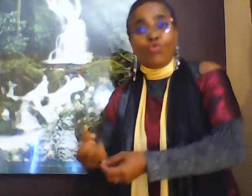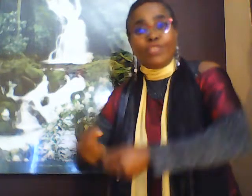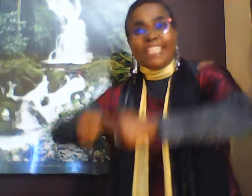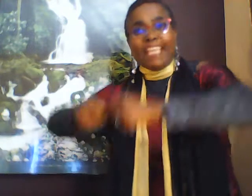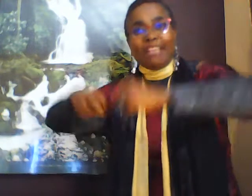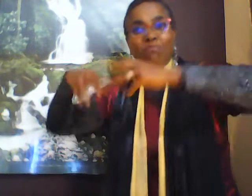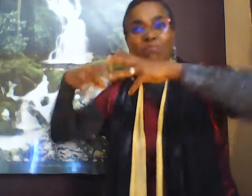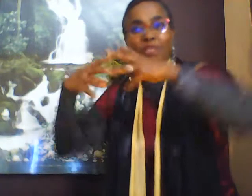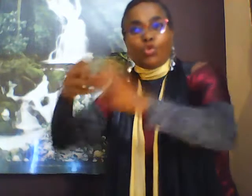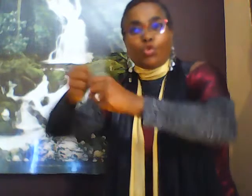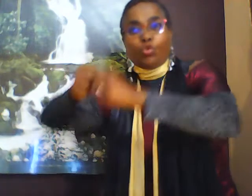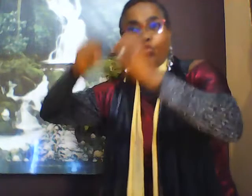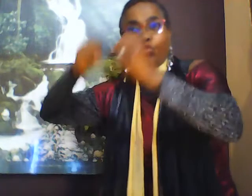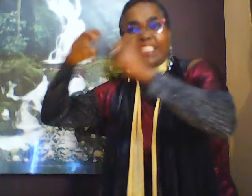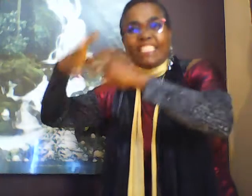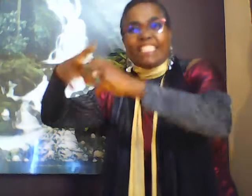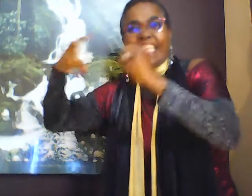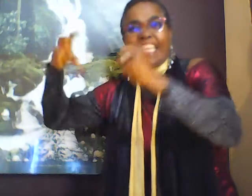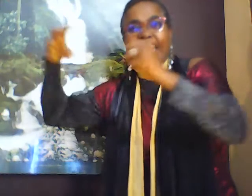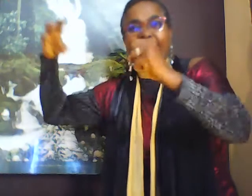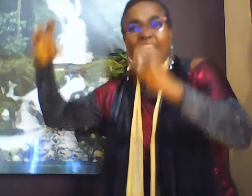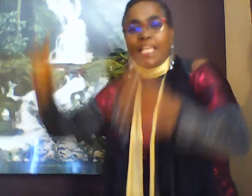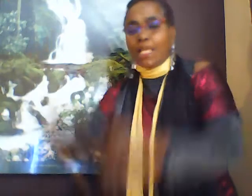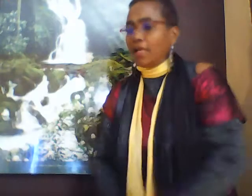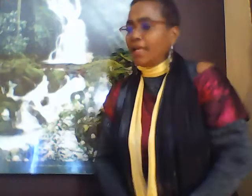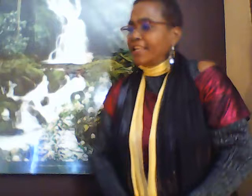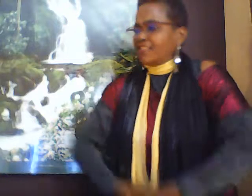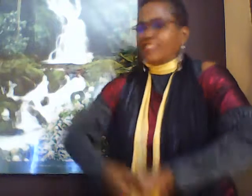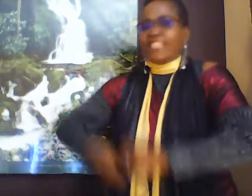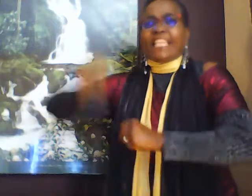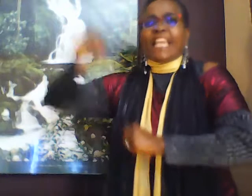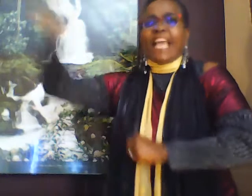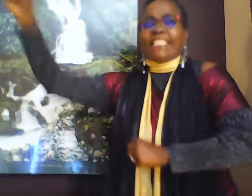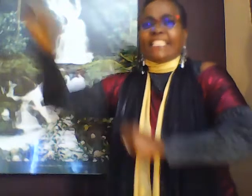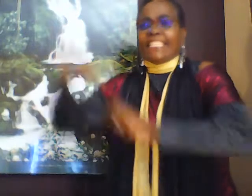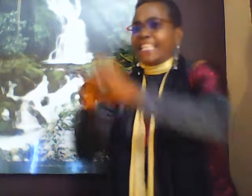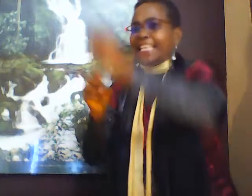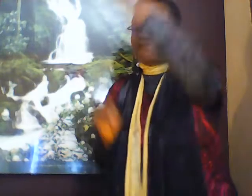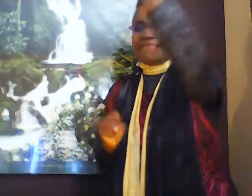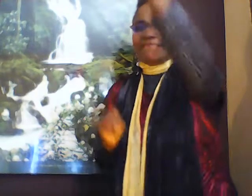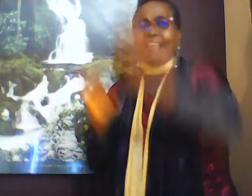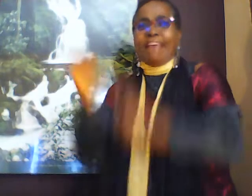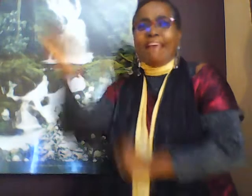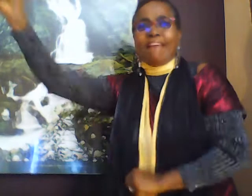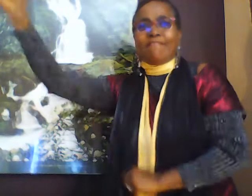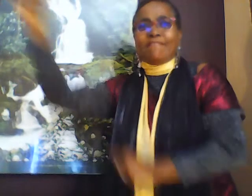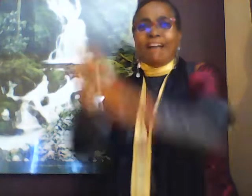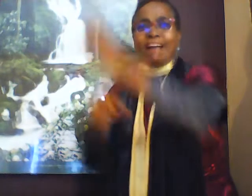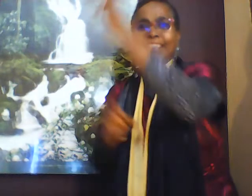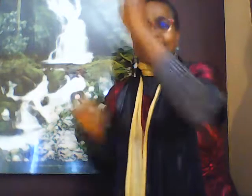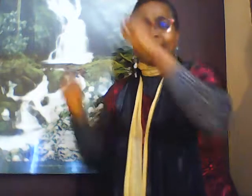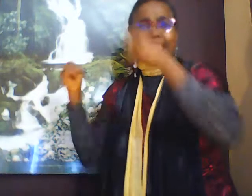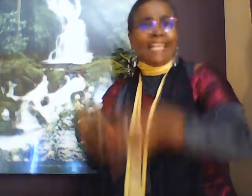Blue cube too sticky. Stickiness. Sticky. Everywhere stickiness.